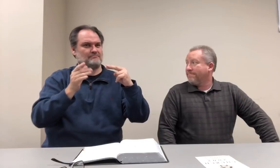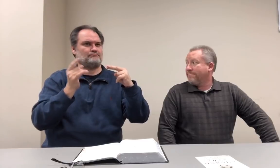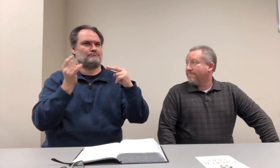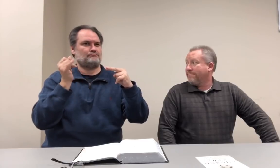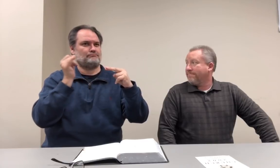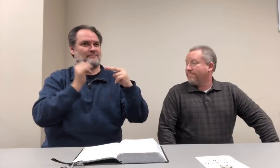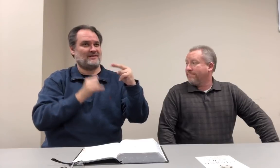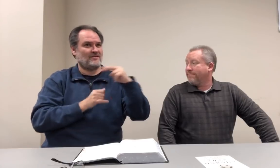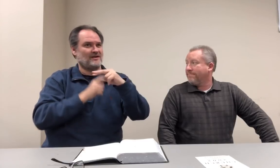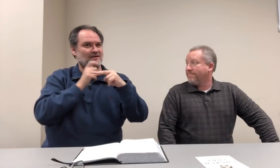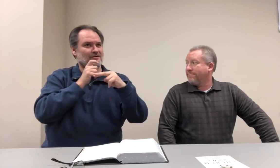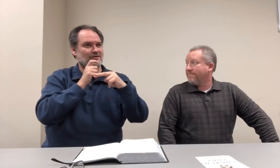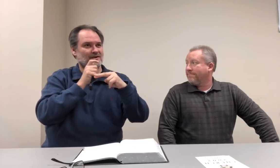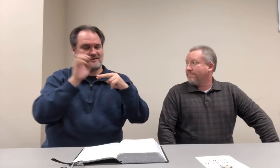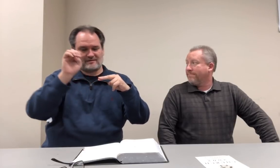eternal. We try to picture that we can't.